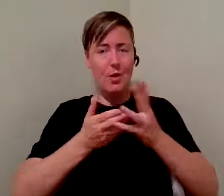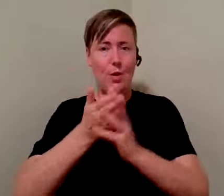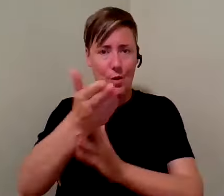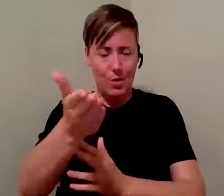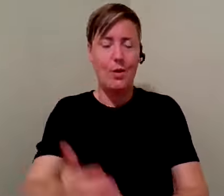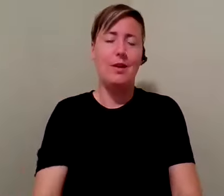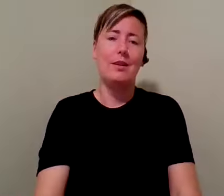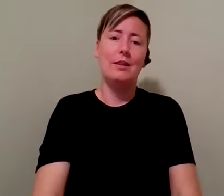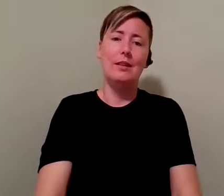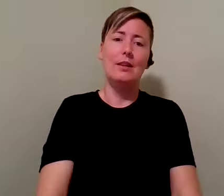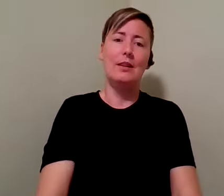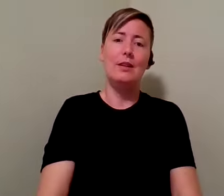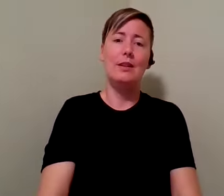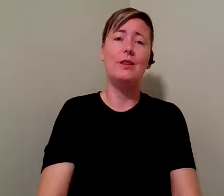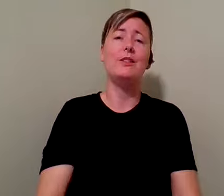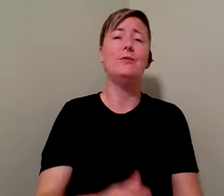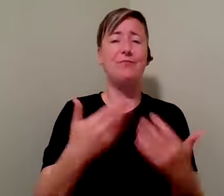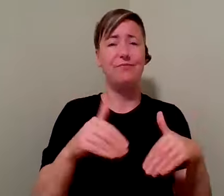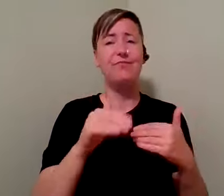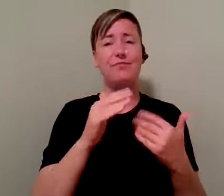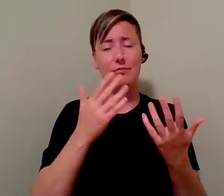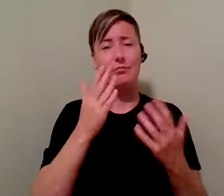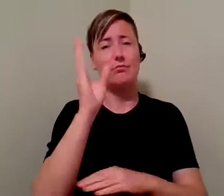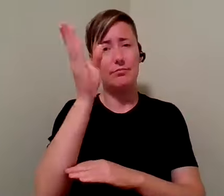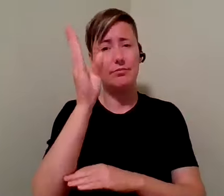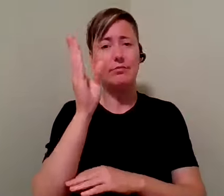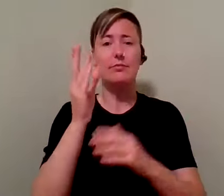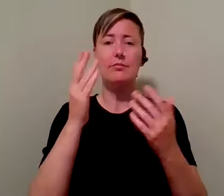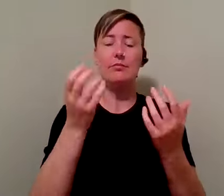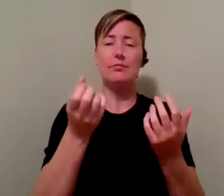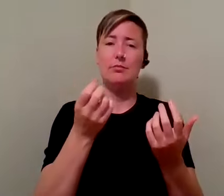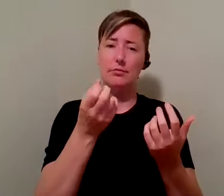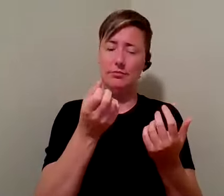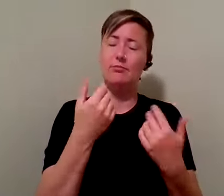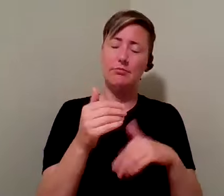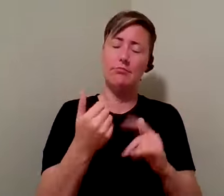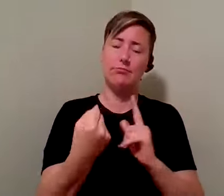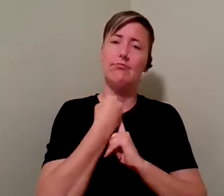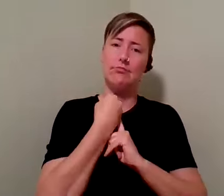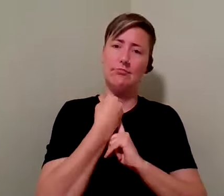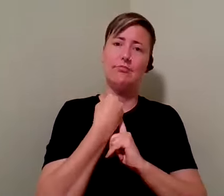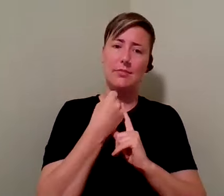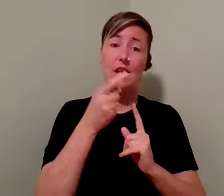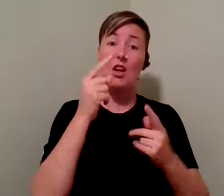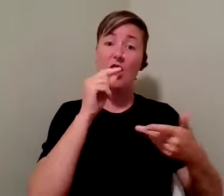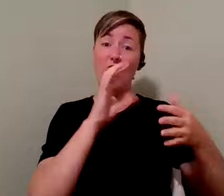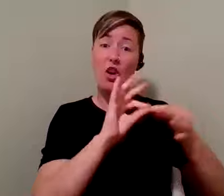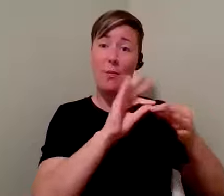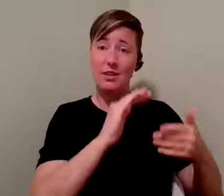Like I said, I got a lot out of what you said. The comments are coming in as well. You were able to reach a lot of people. Thank you so much for